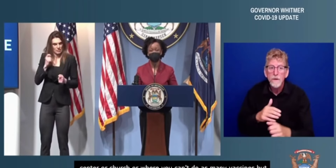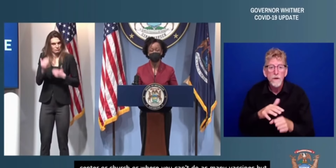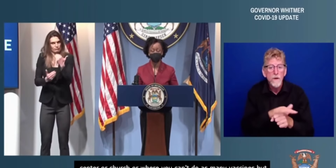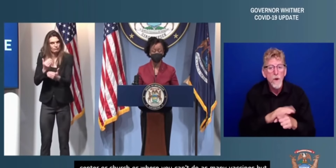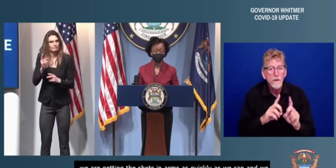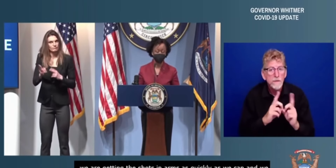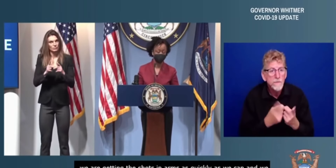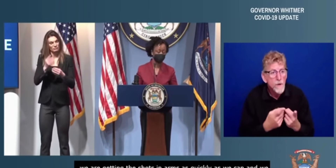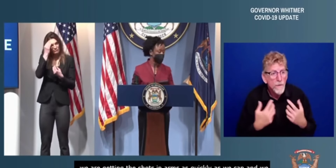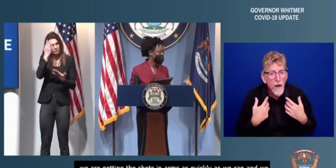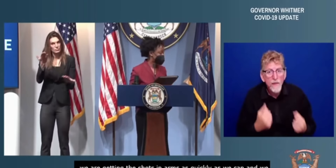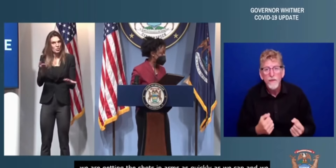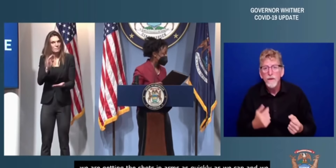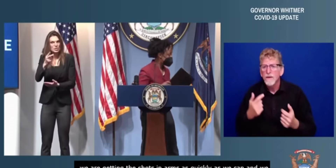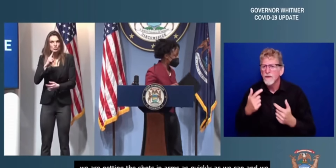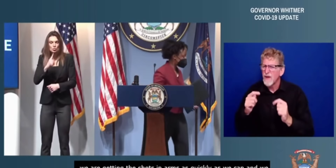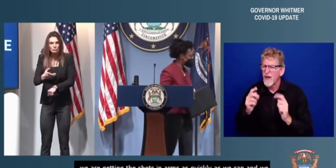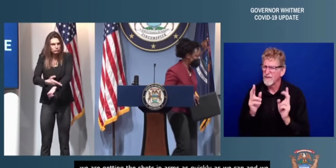quite well in the state.